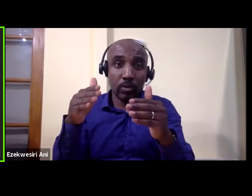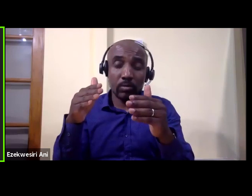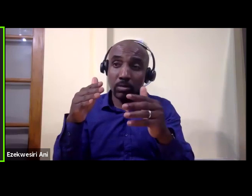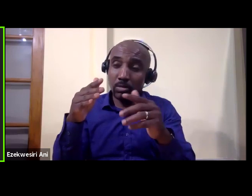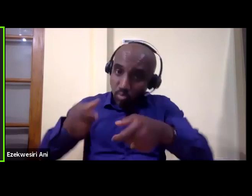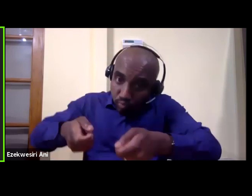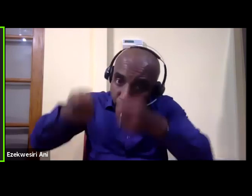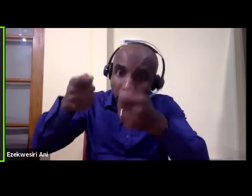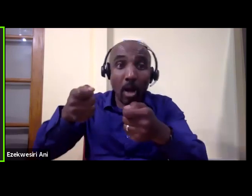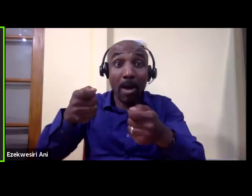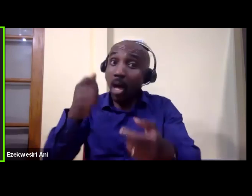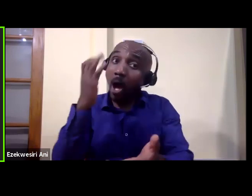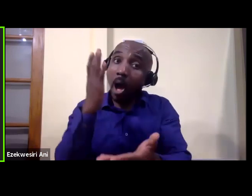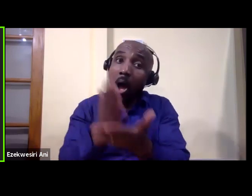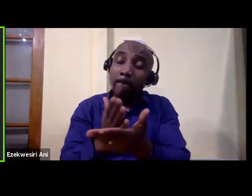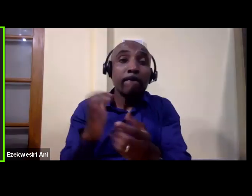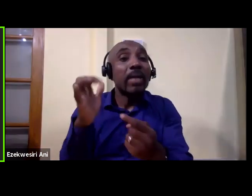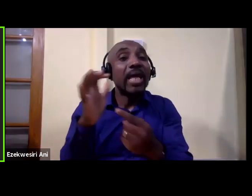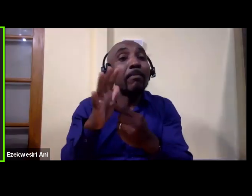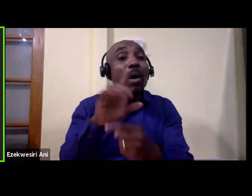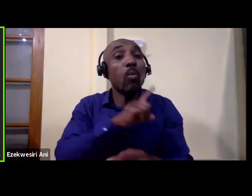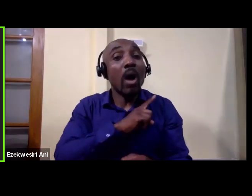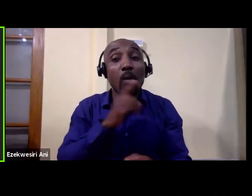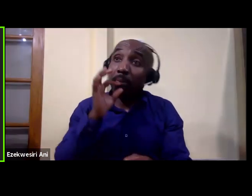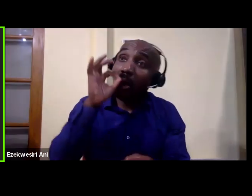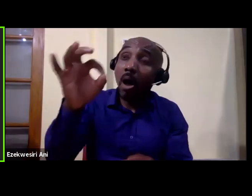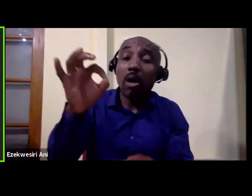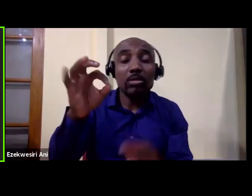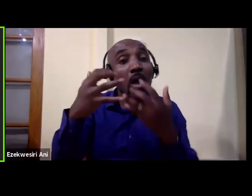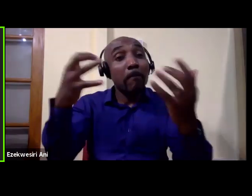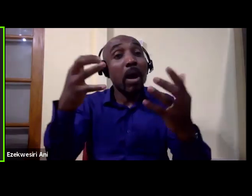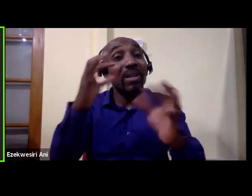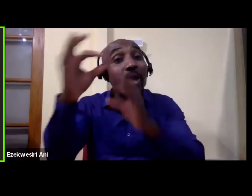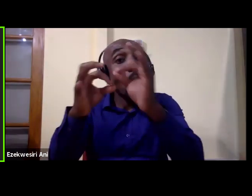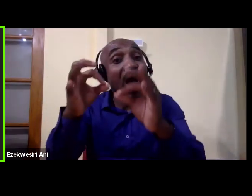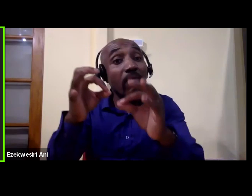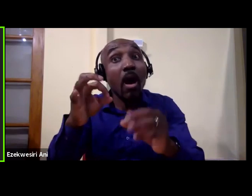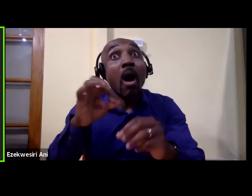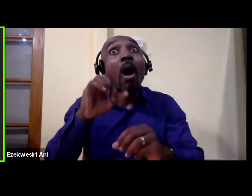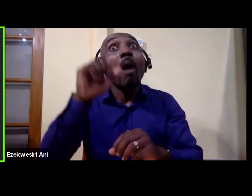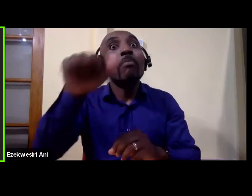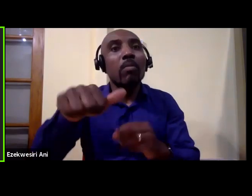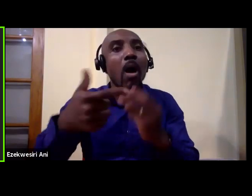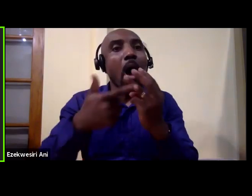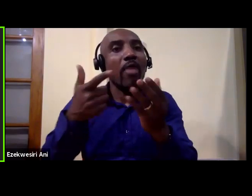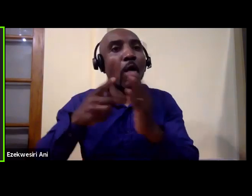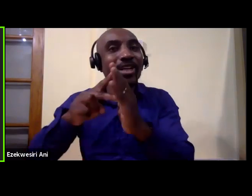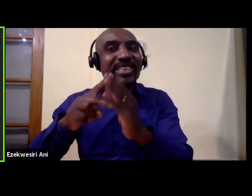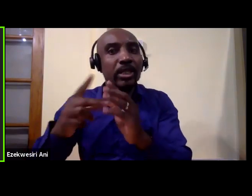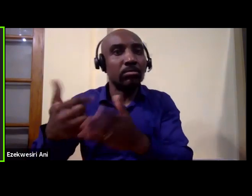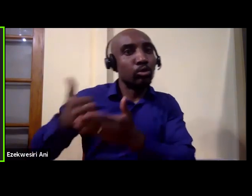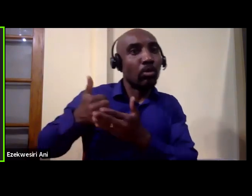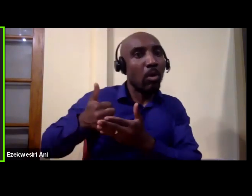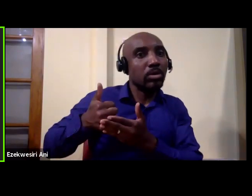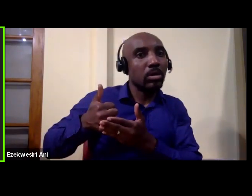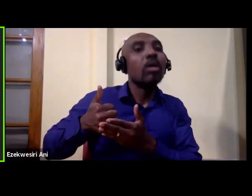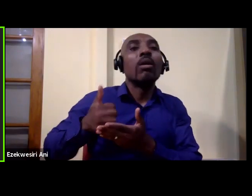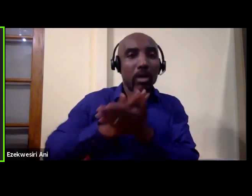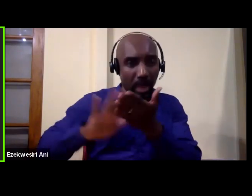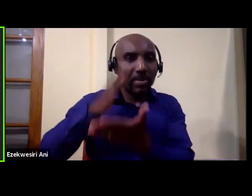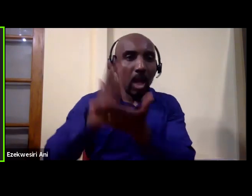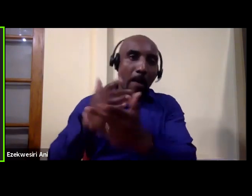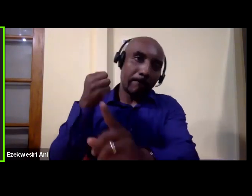an impact, because since we called for a public inquiry, many other people have joined that call. So we're certainly having an impact.